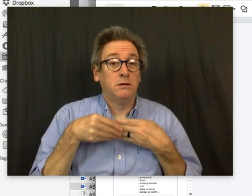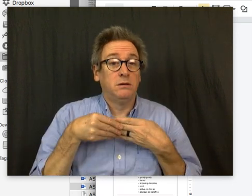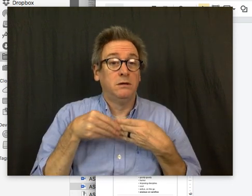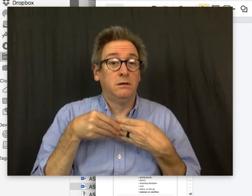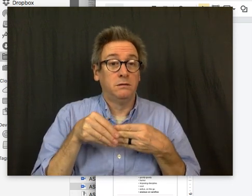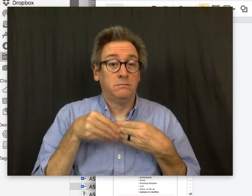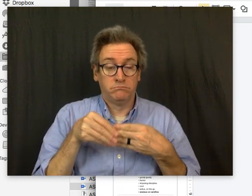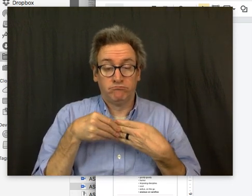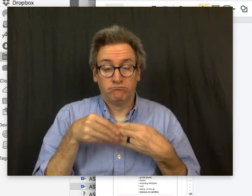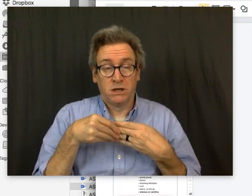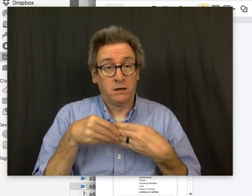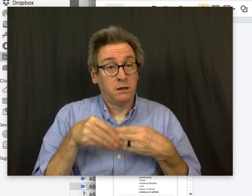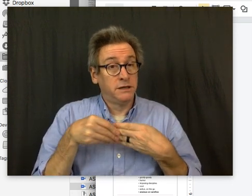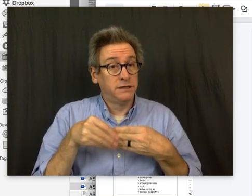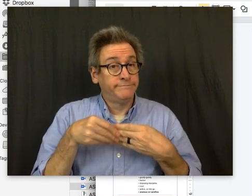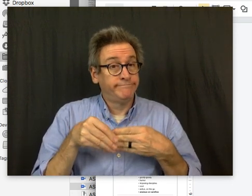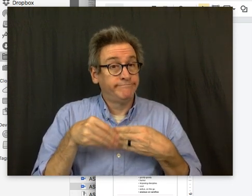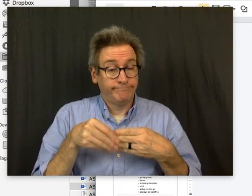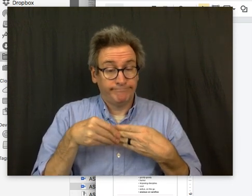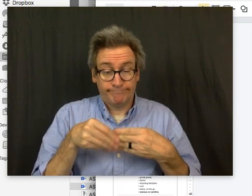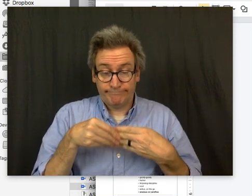Flexible.